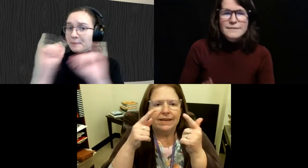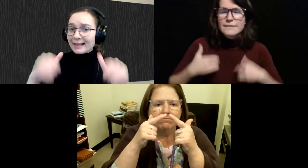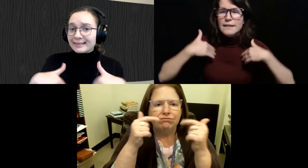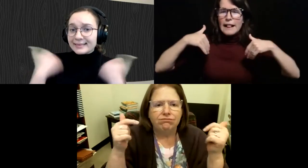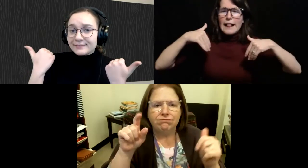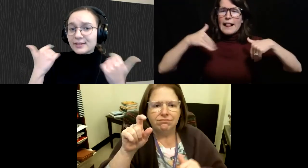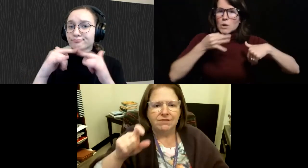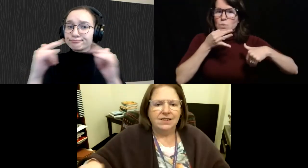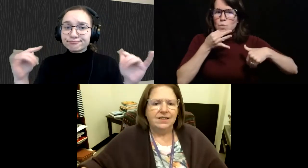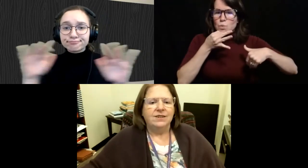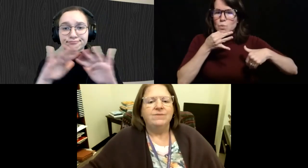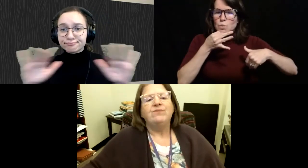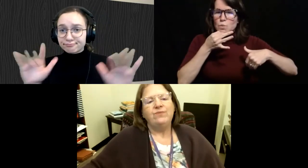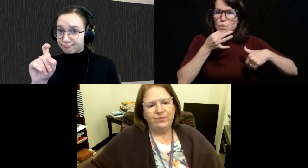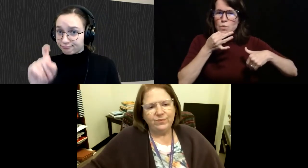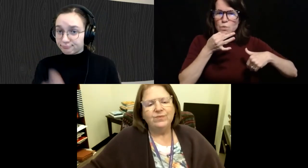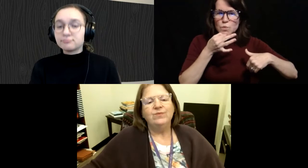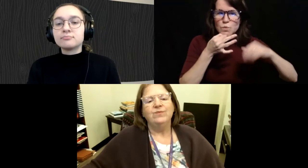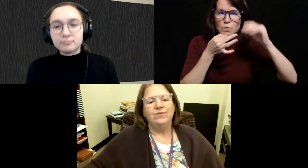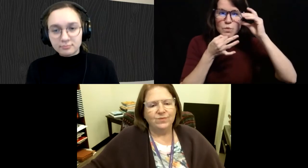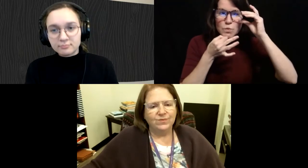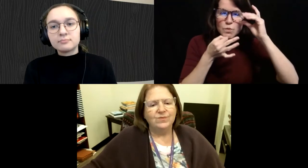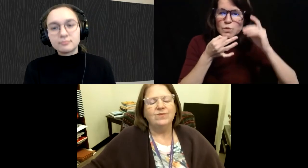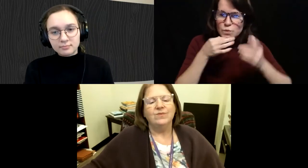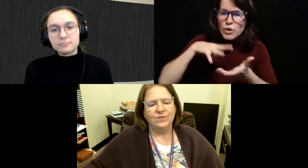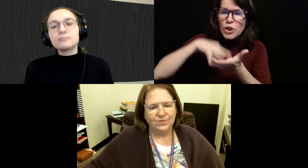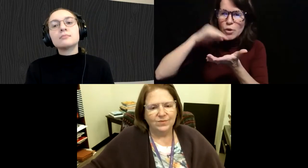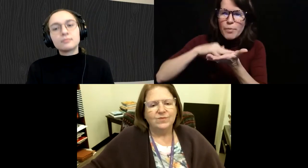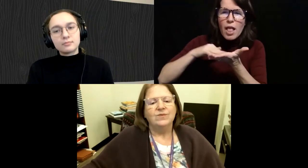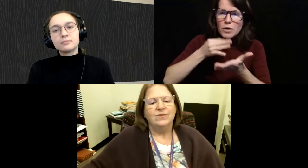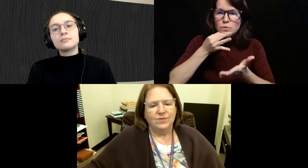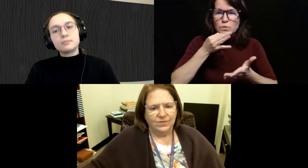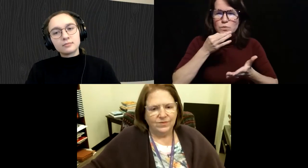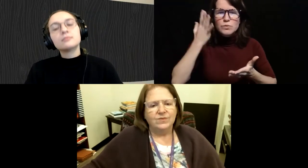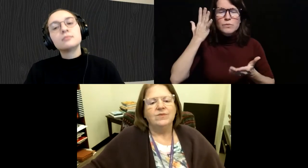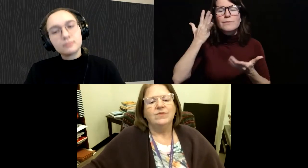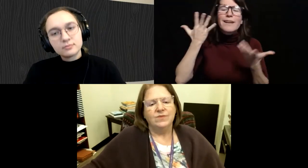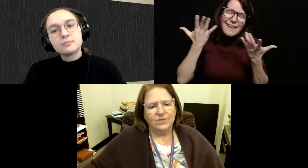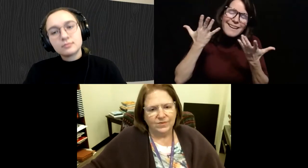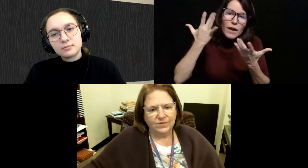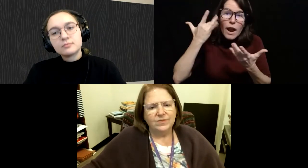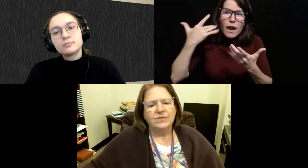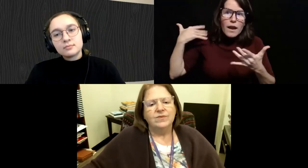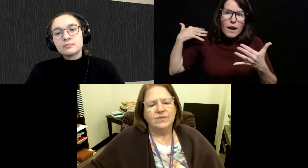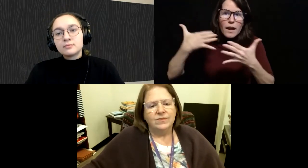in independent living and all of that? I have not yet learned to read Braille, but I am learning, or I plan to